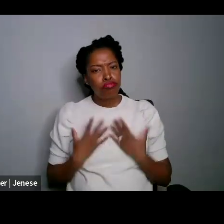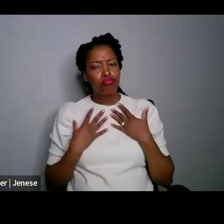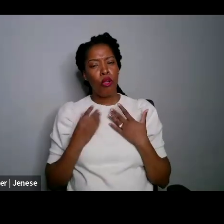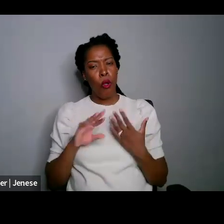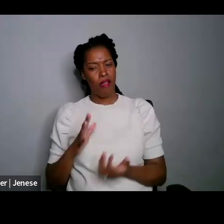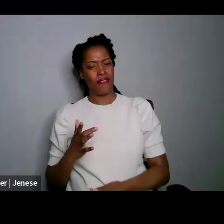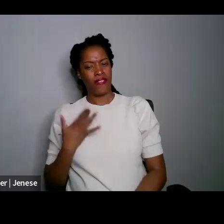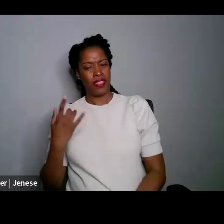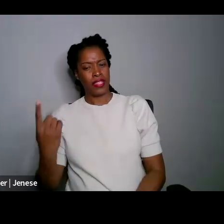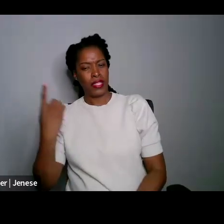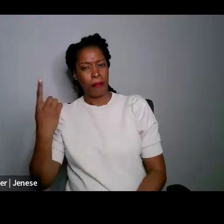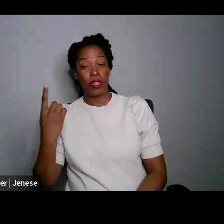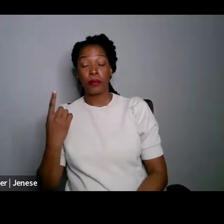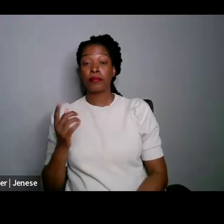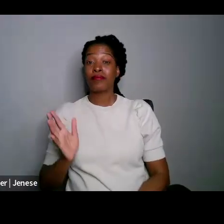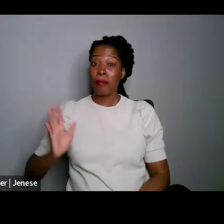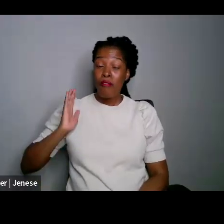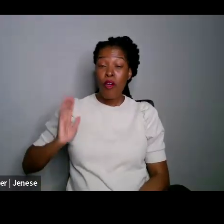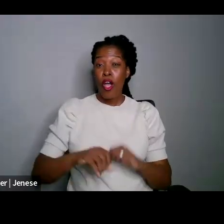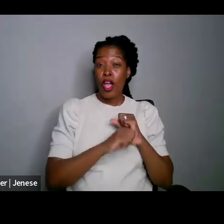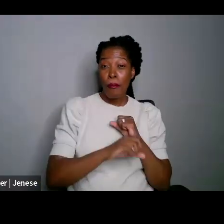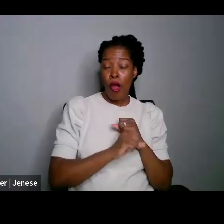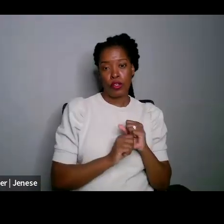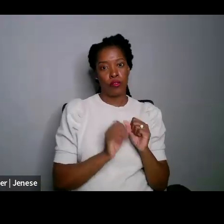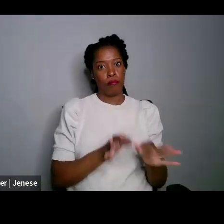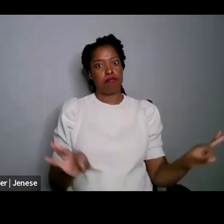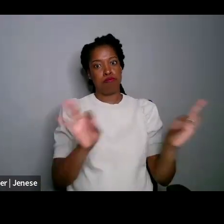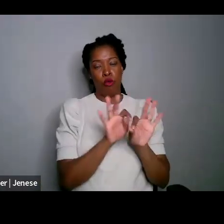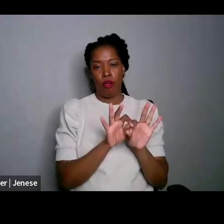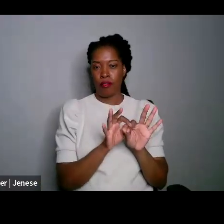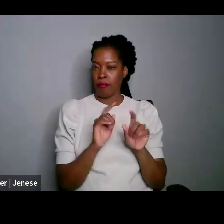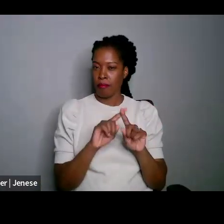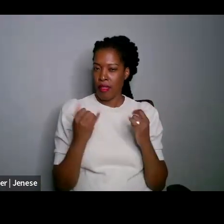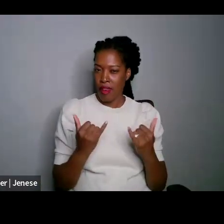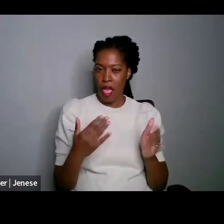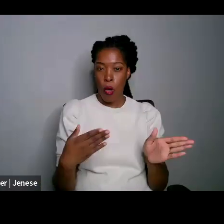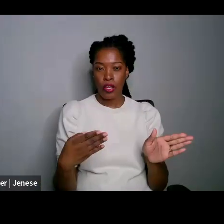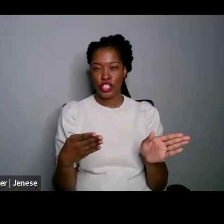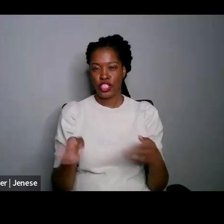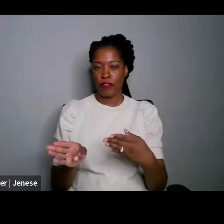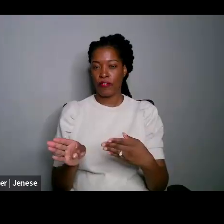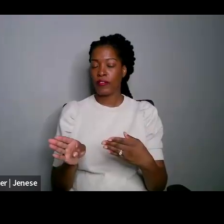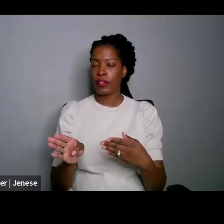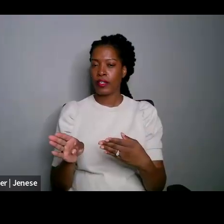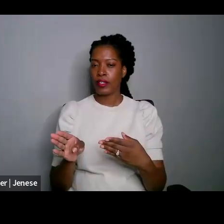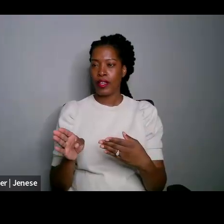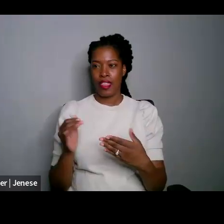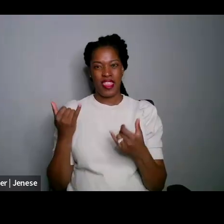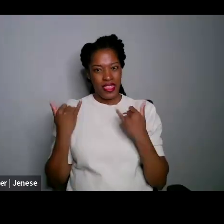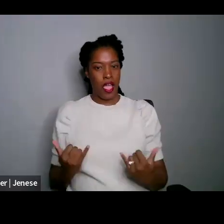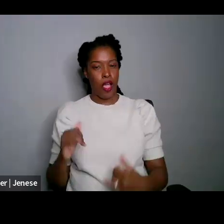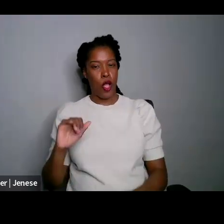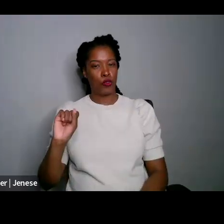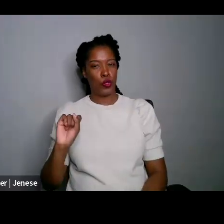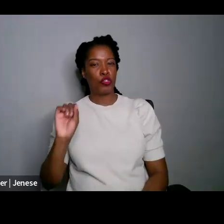prime real estate for marketing, the landscape has shifted, and I see social media as our new prime real estate. And